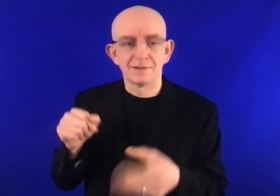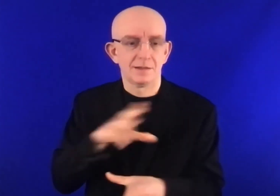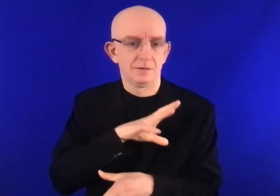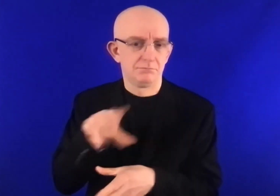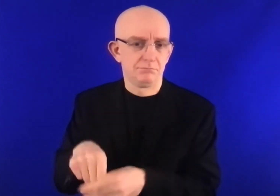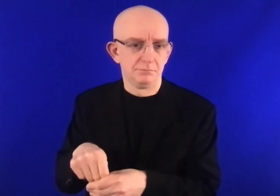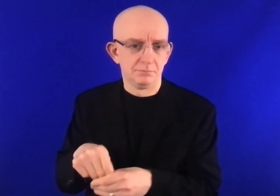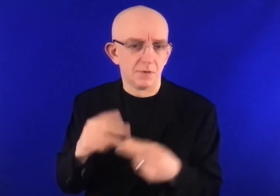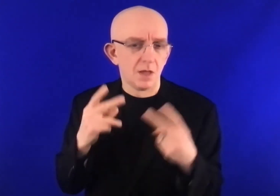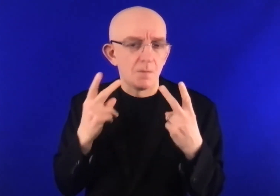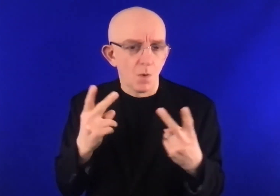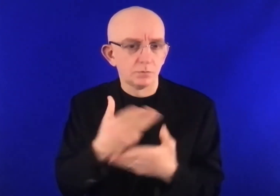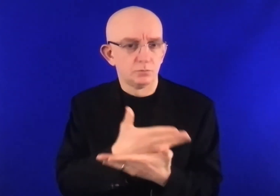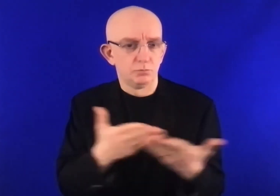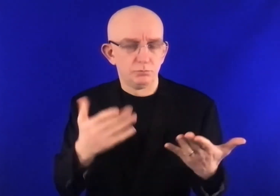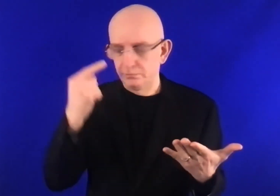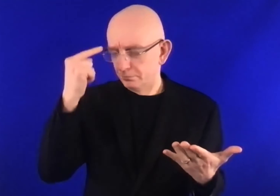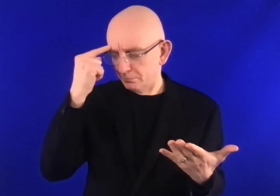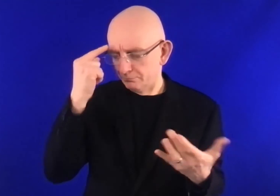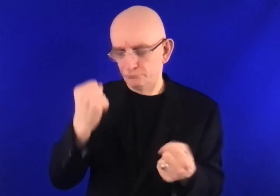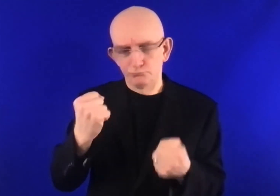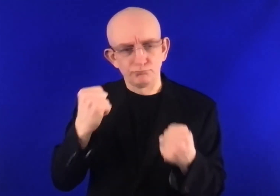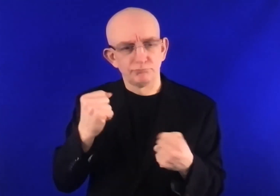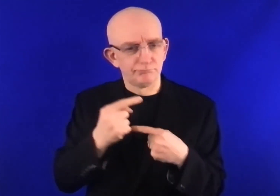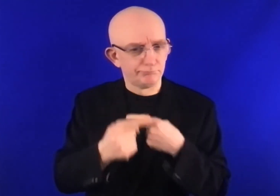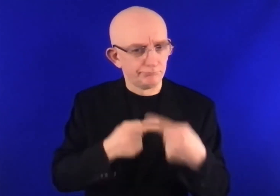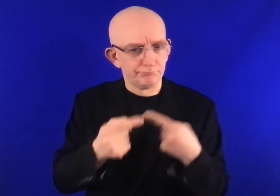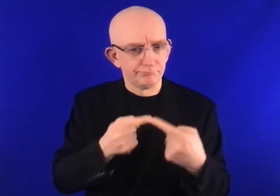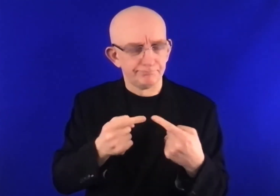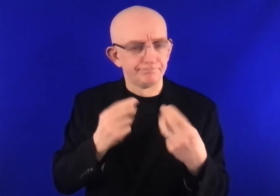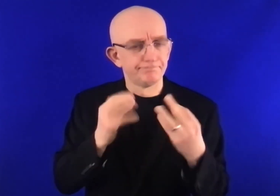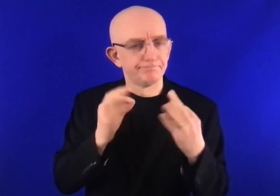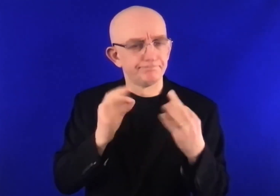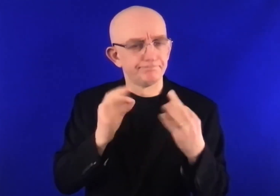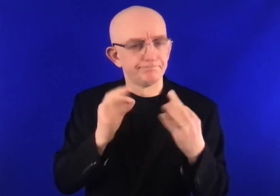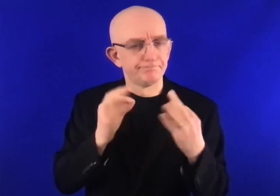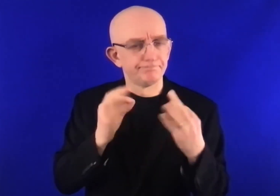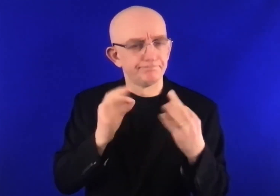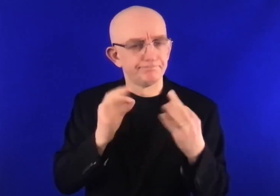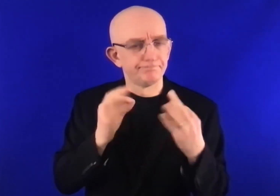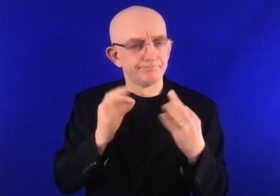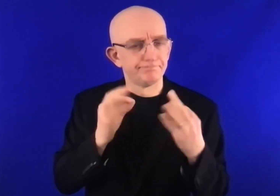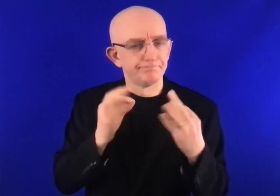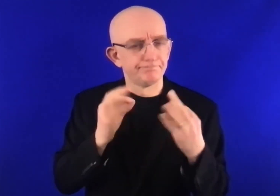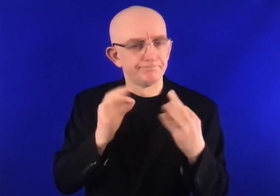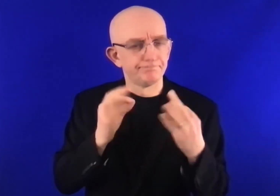For that, it's not necessary to have a cape to be